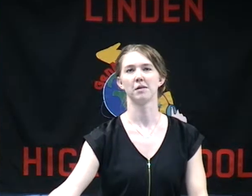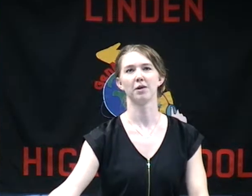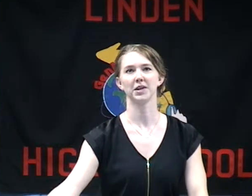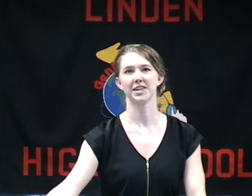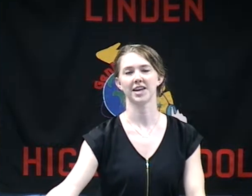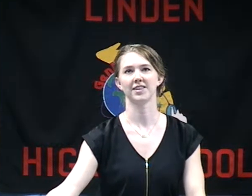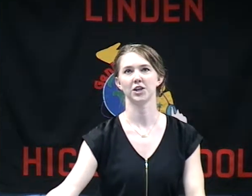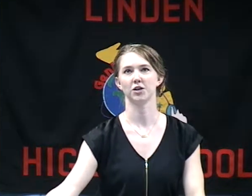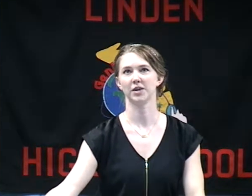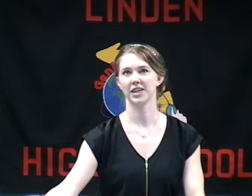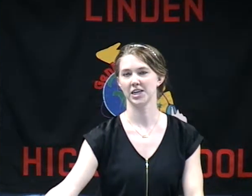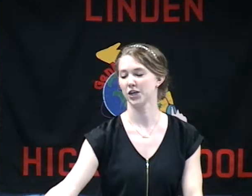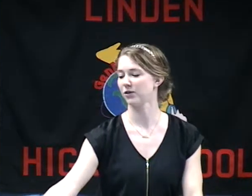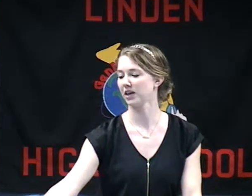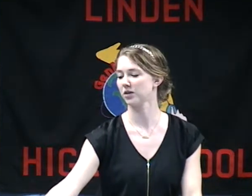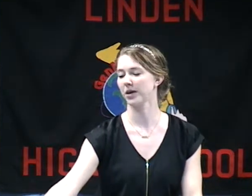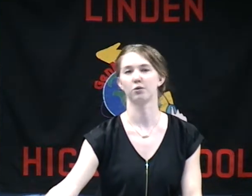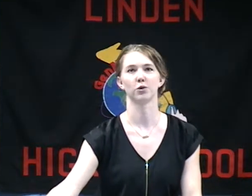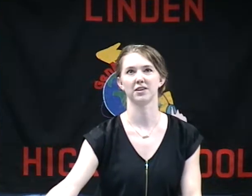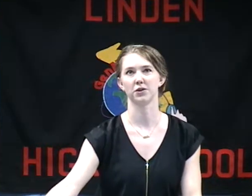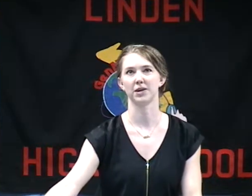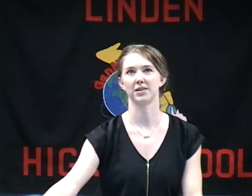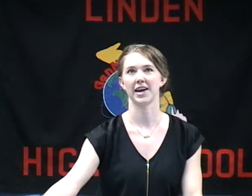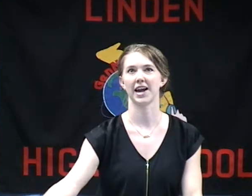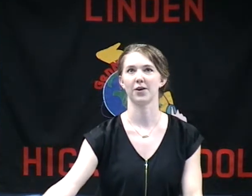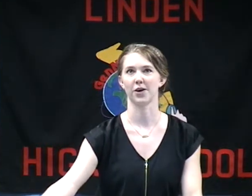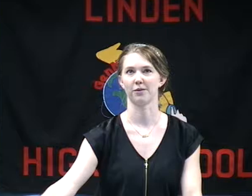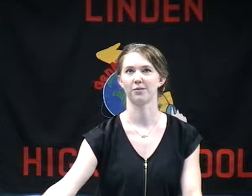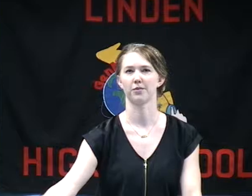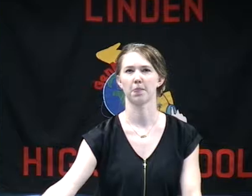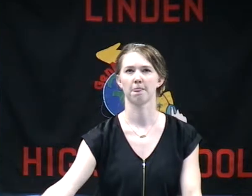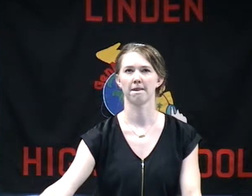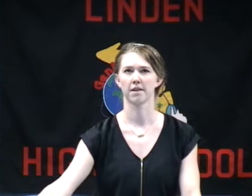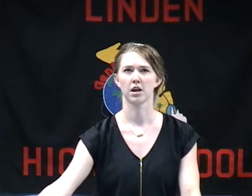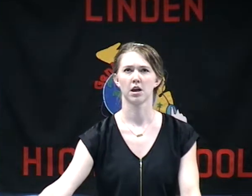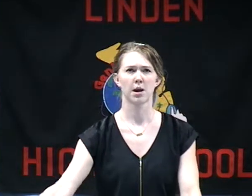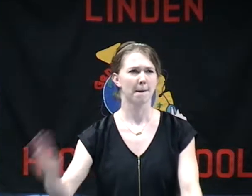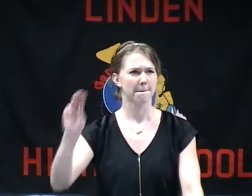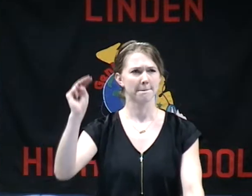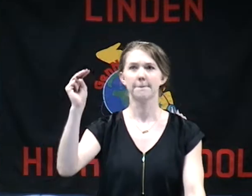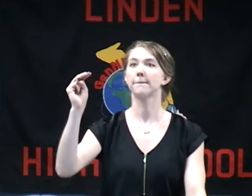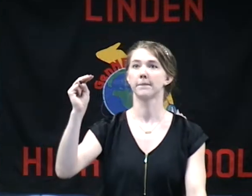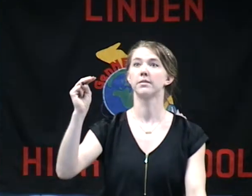Not really testing your ability to use finger spelling rules if you keep saying I don't know.